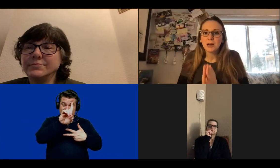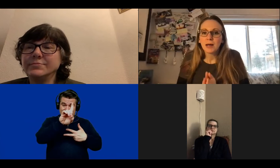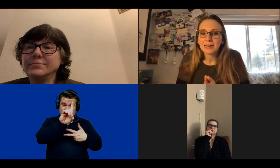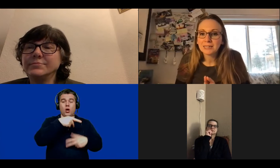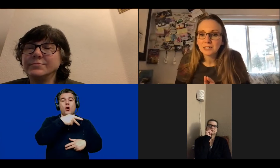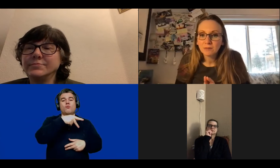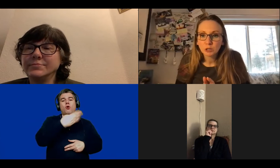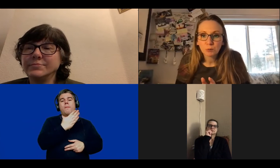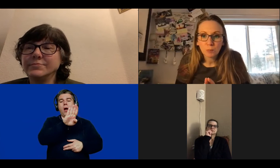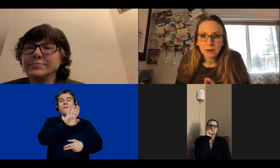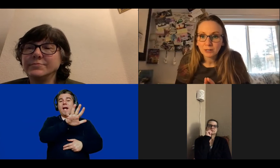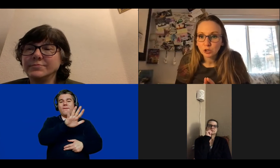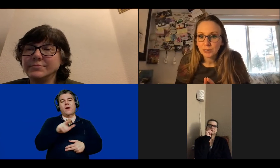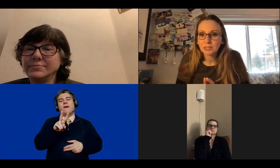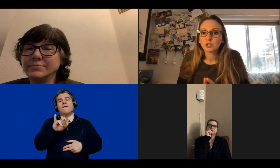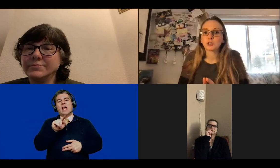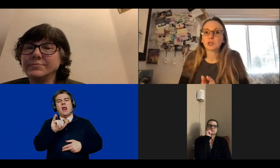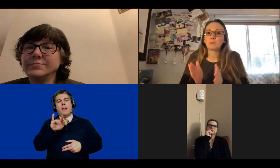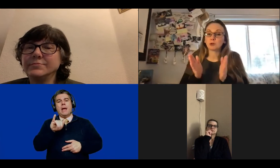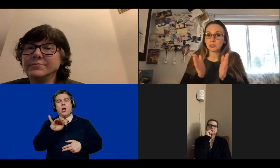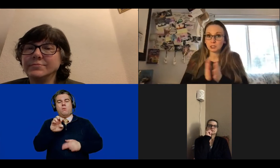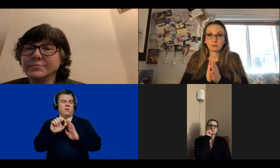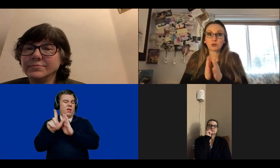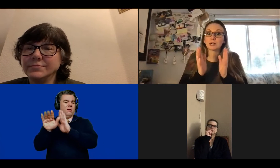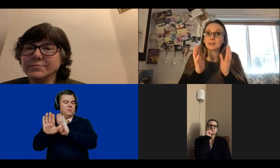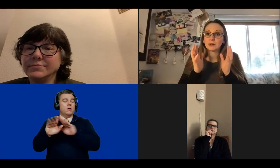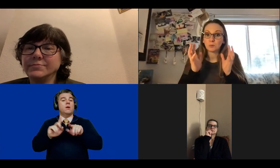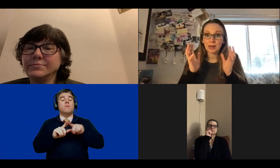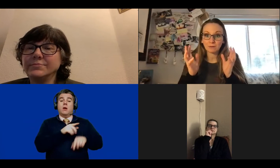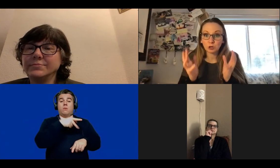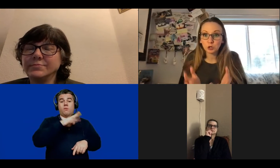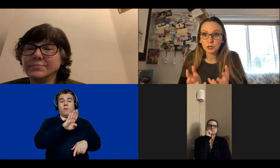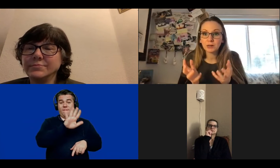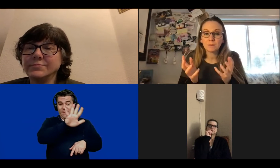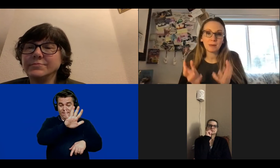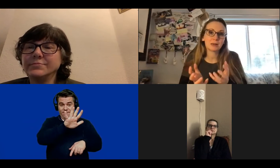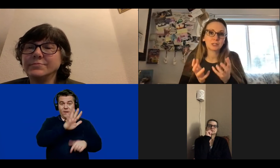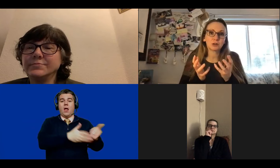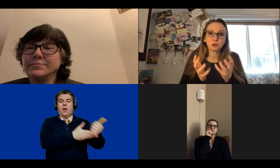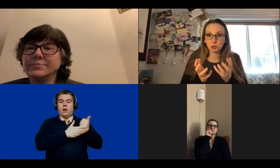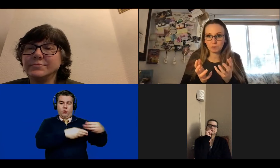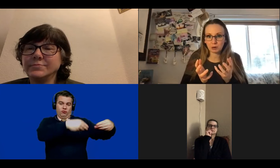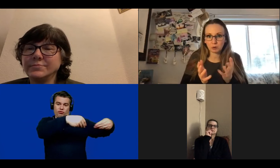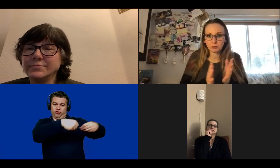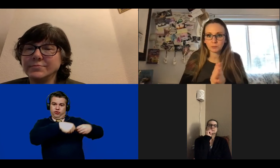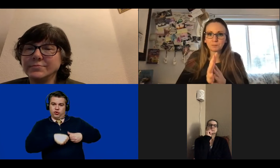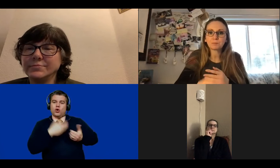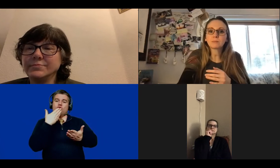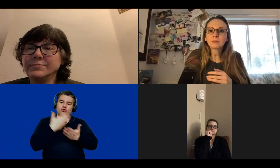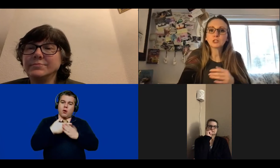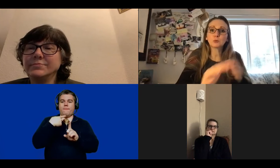later. And it delivers probiotic strains to help your digestive tract have good balance of good